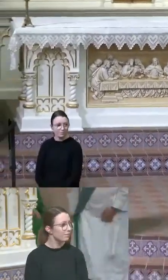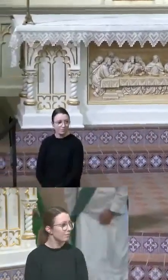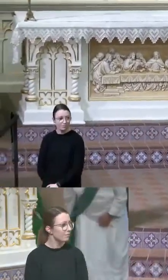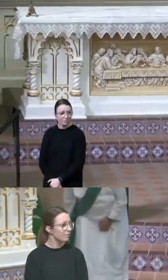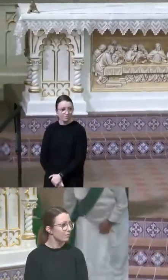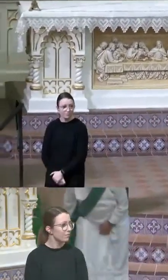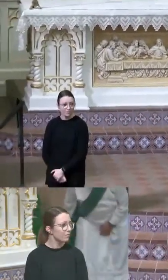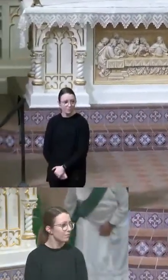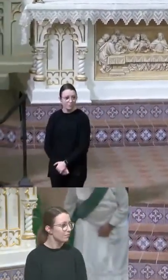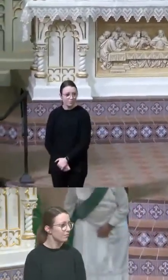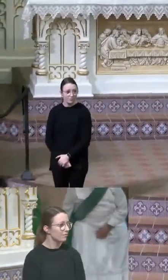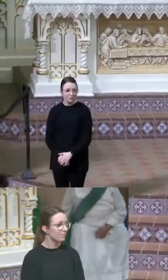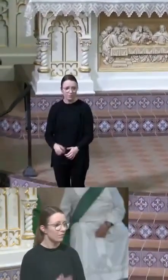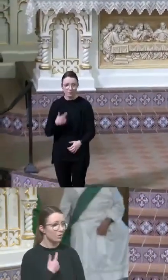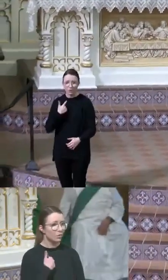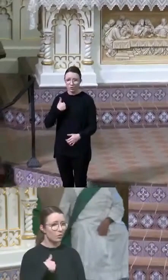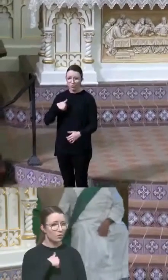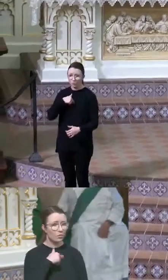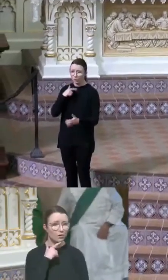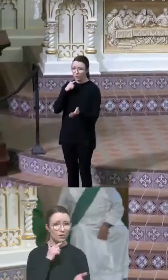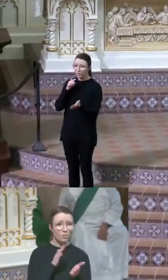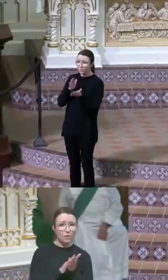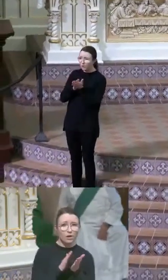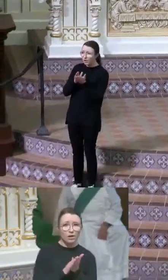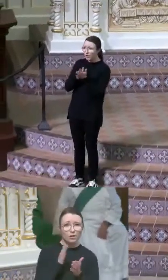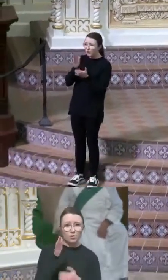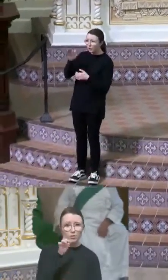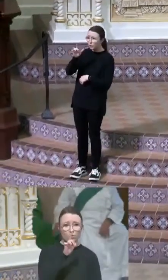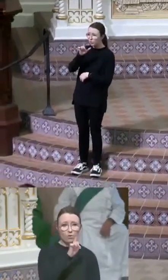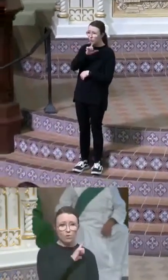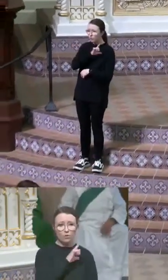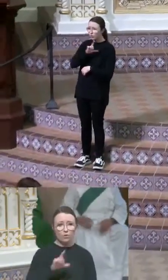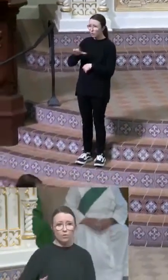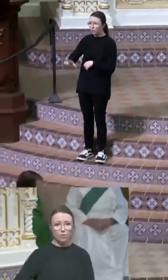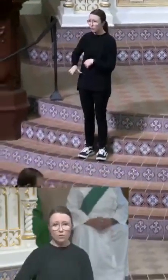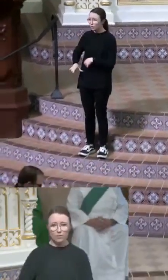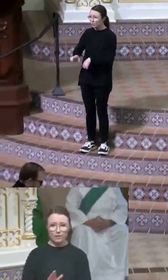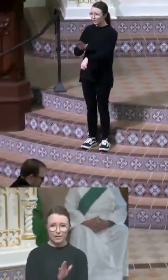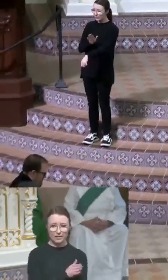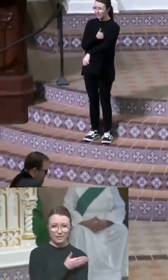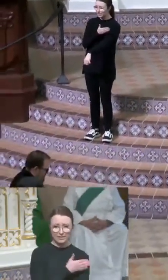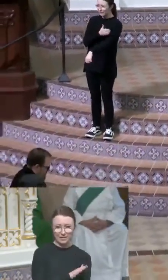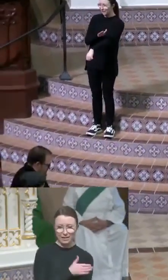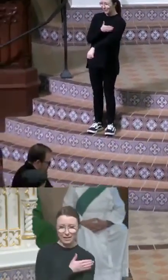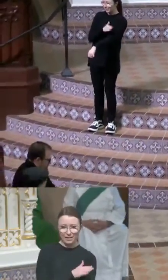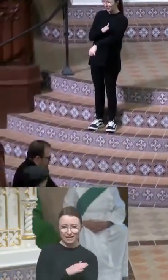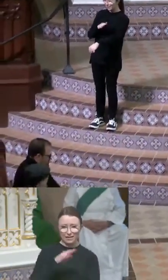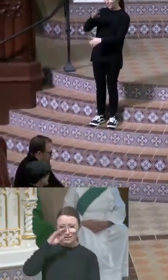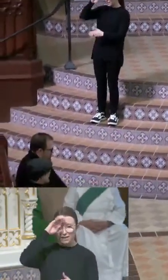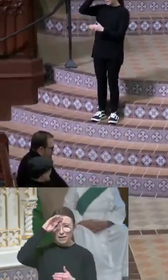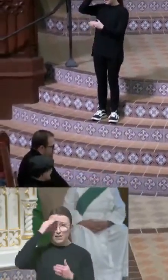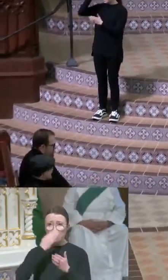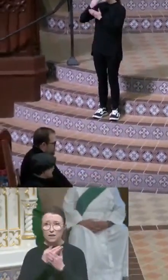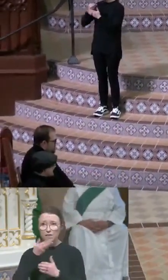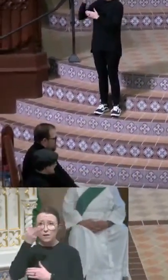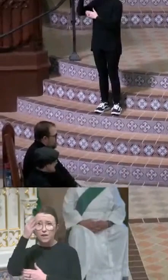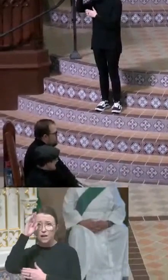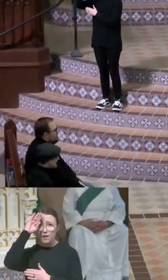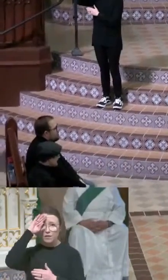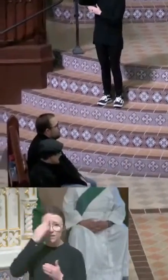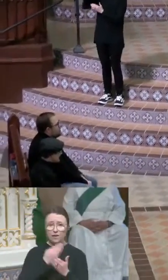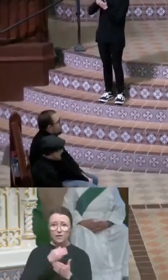We praise you, O Lord, Son of God, Son of Man. You